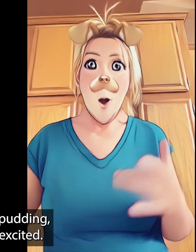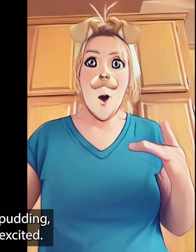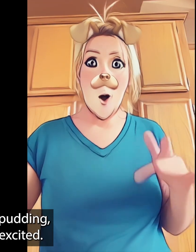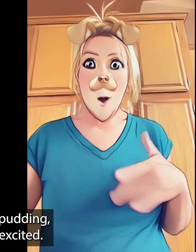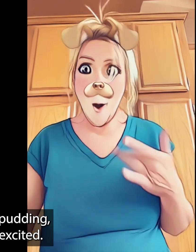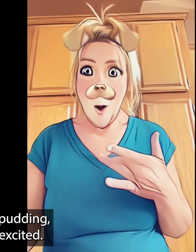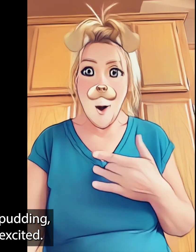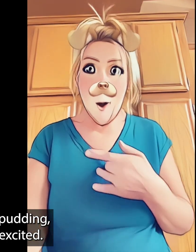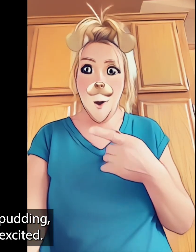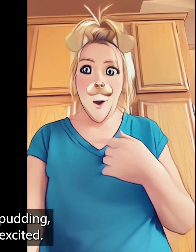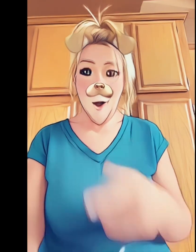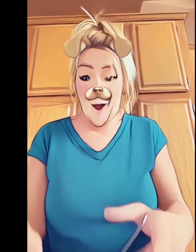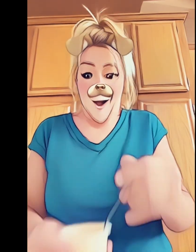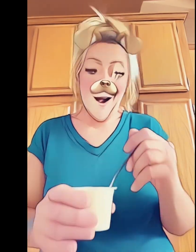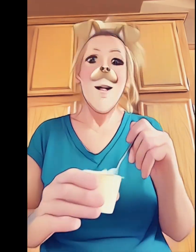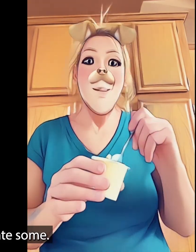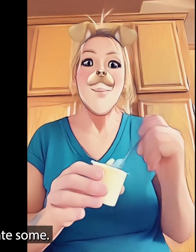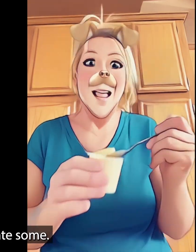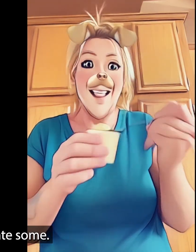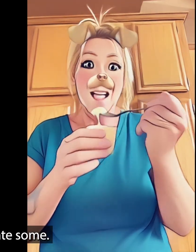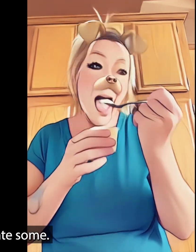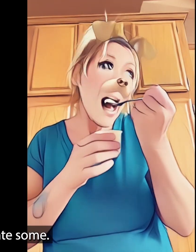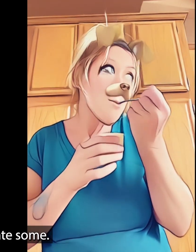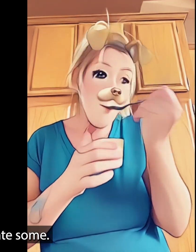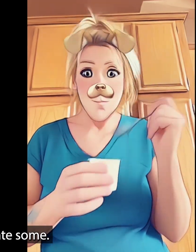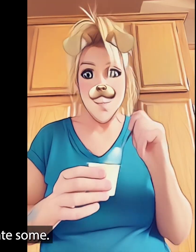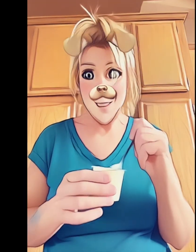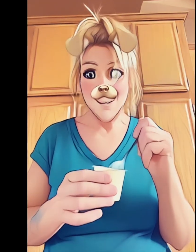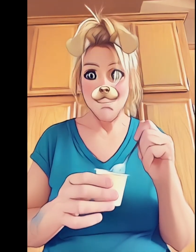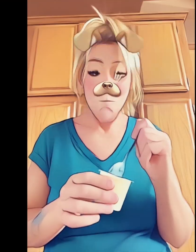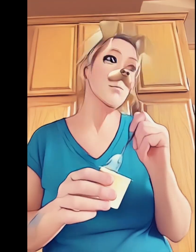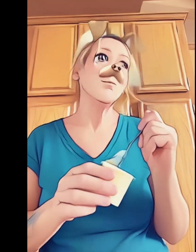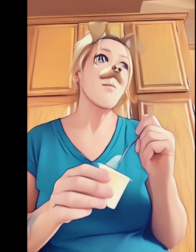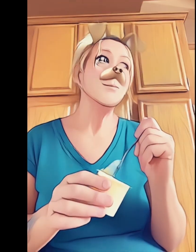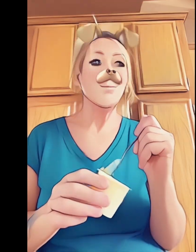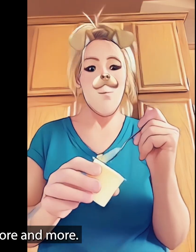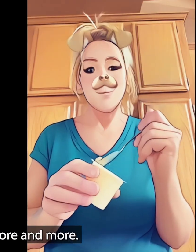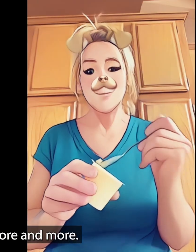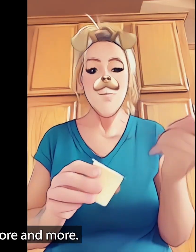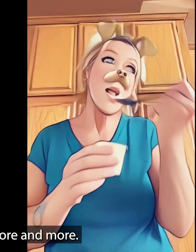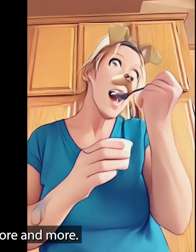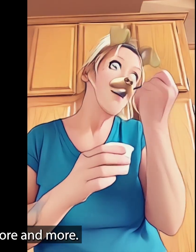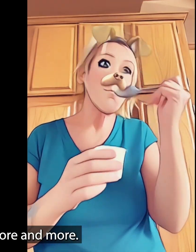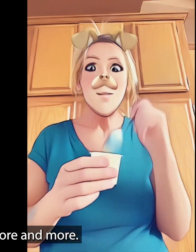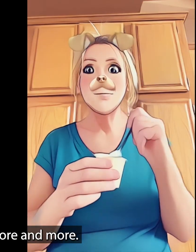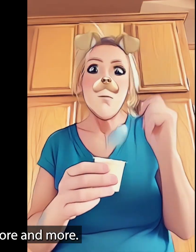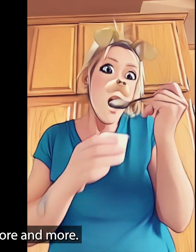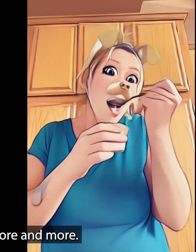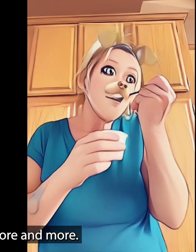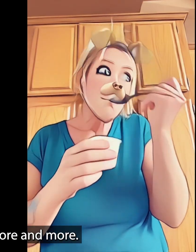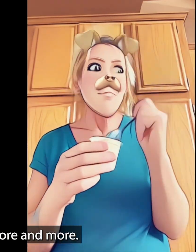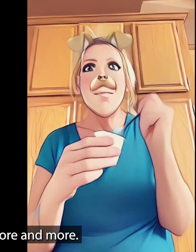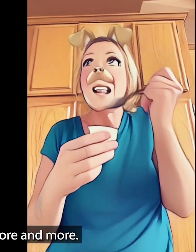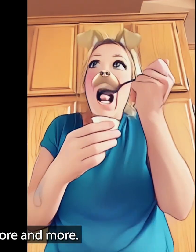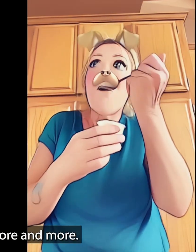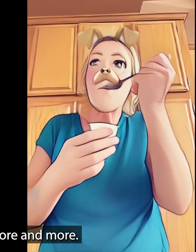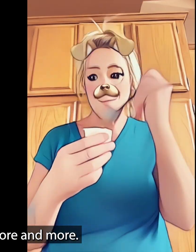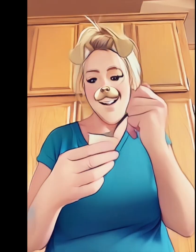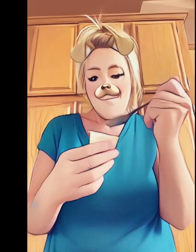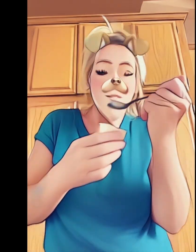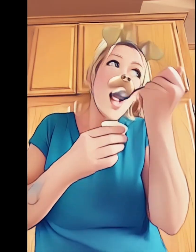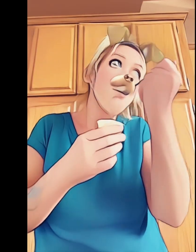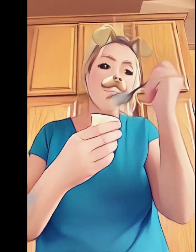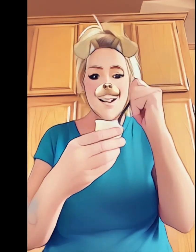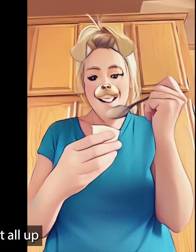and he got really excited, and he went and ate some. And he ate more and more and